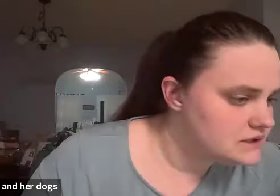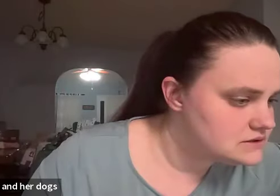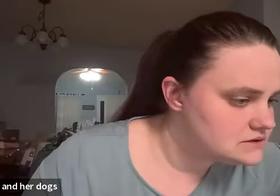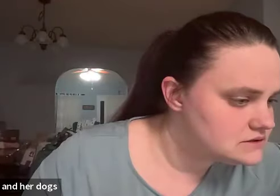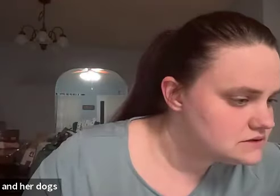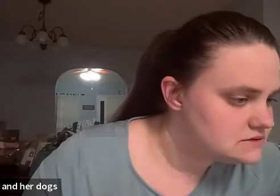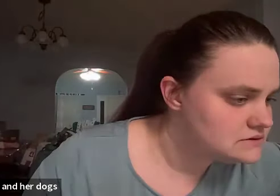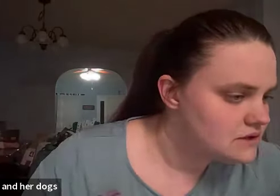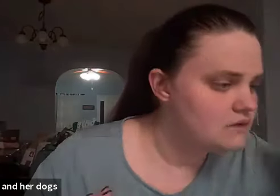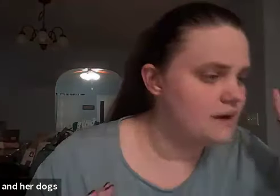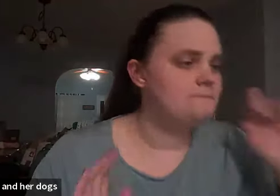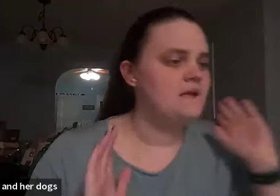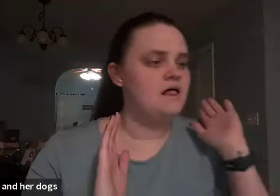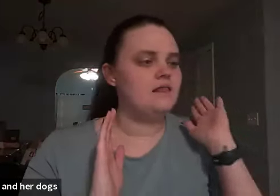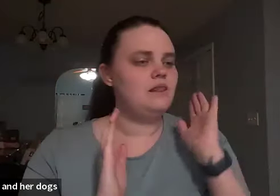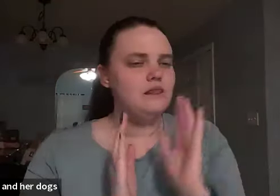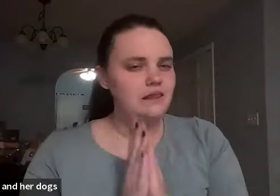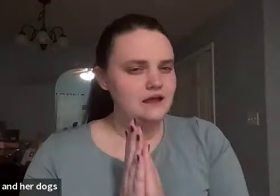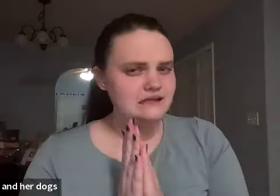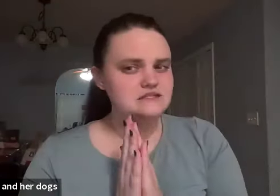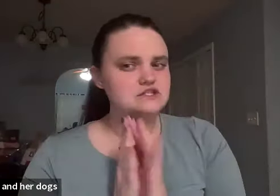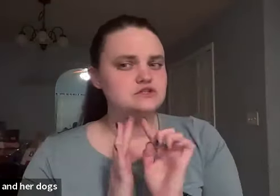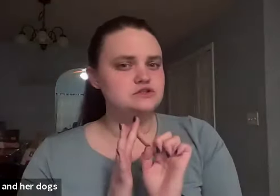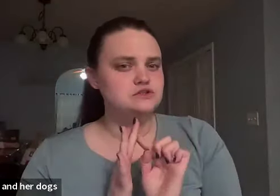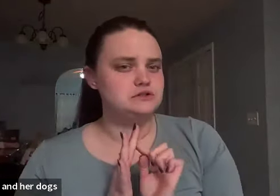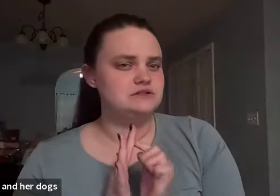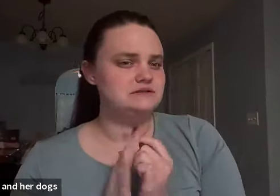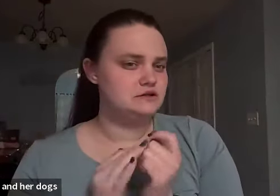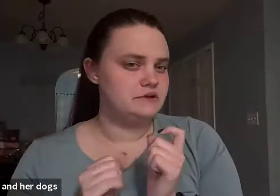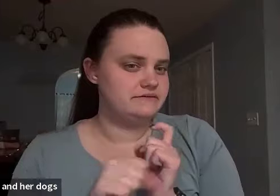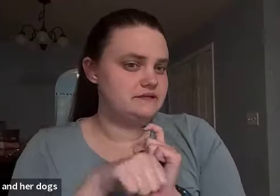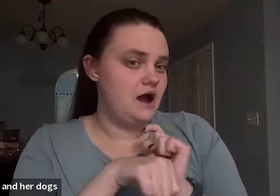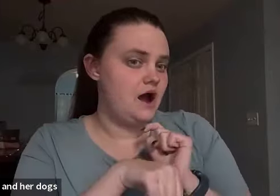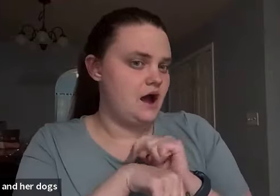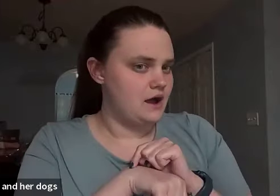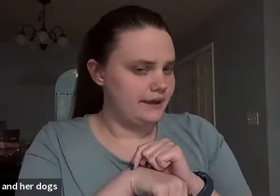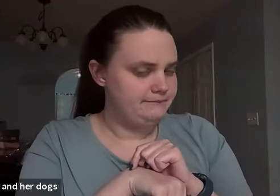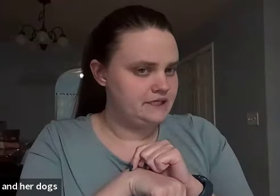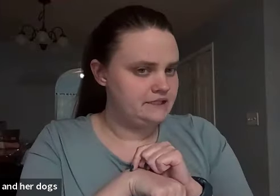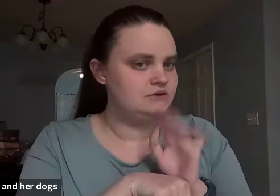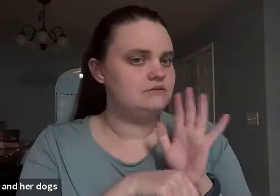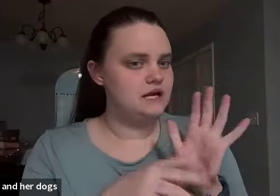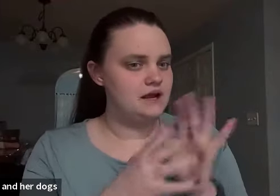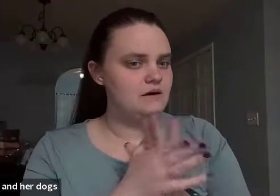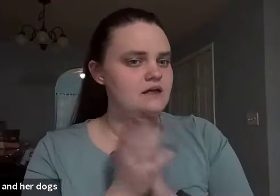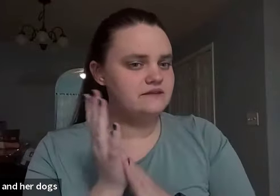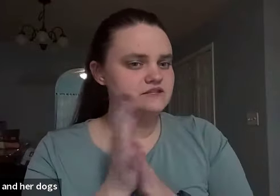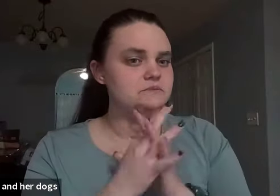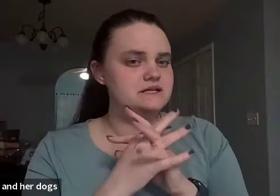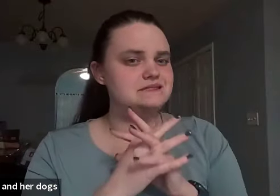we? Okay, let's start a little bit of time right now. I think that's good because